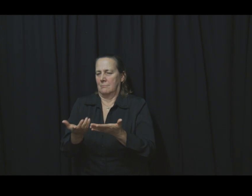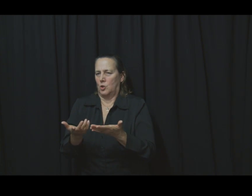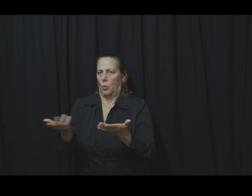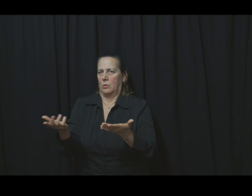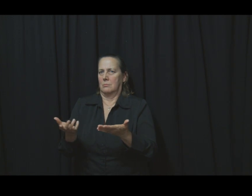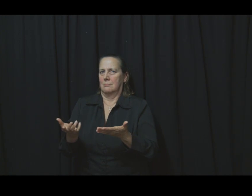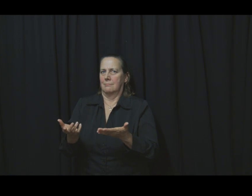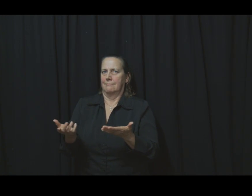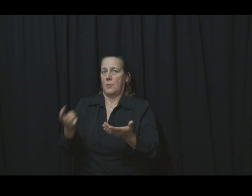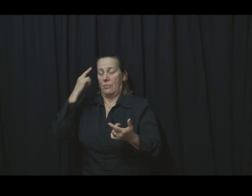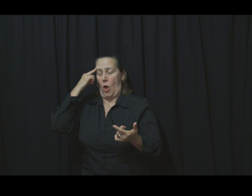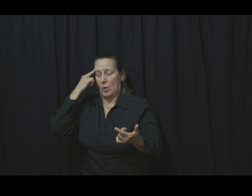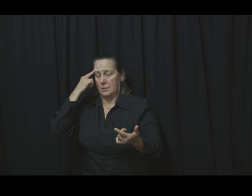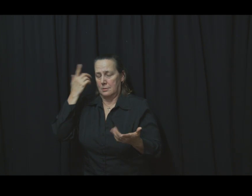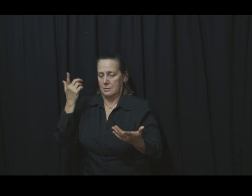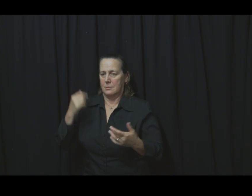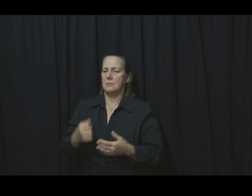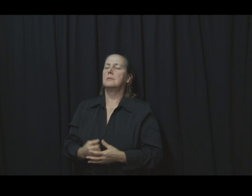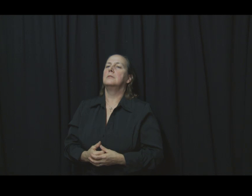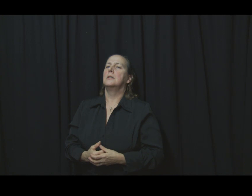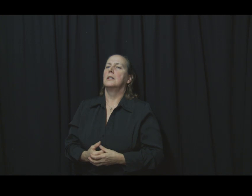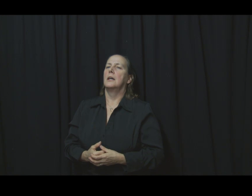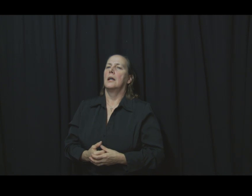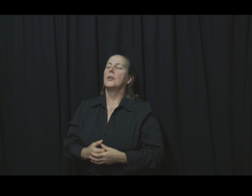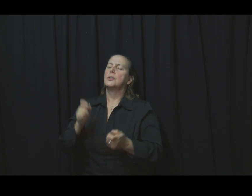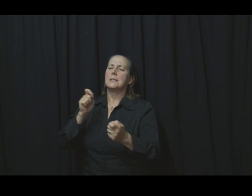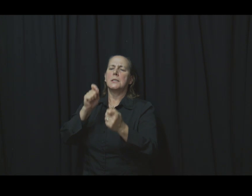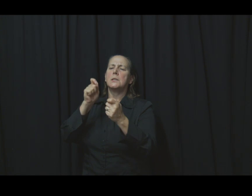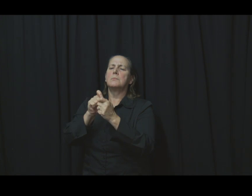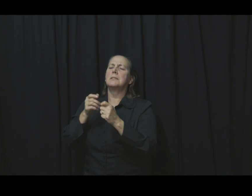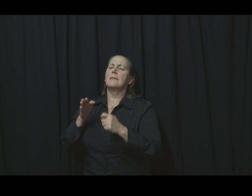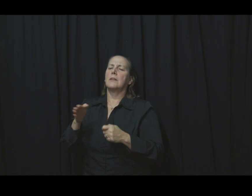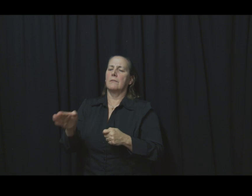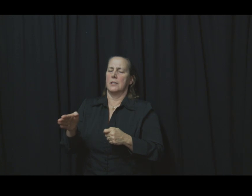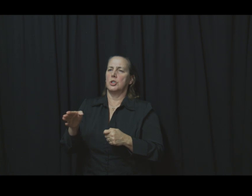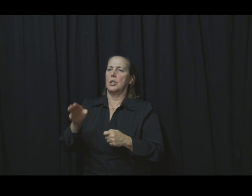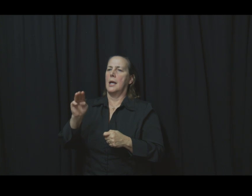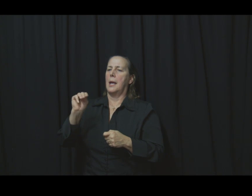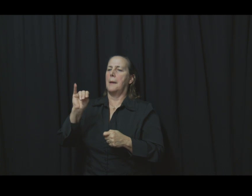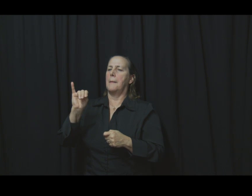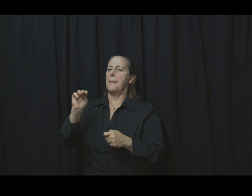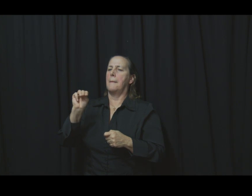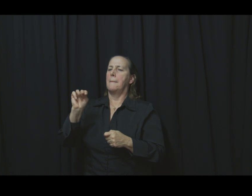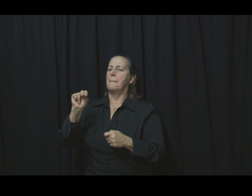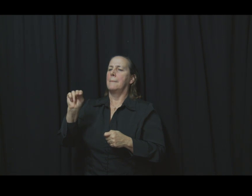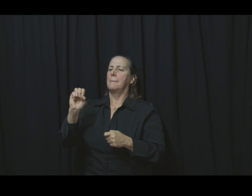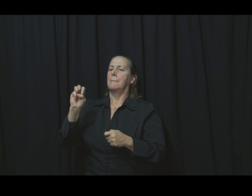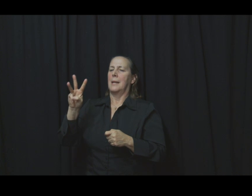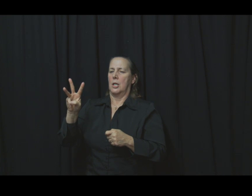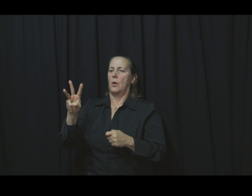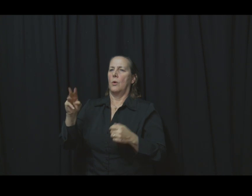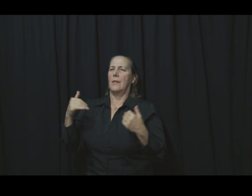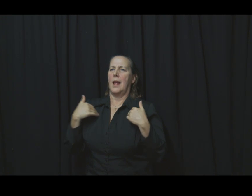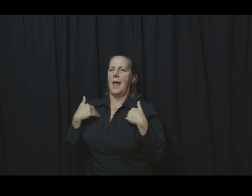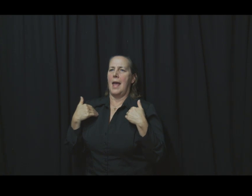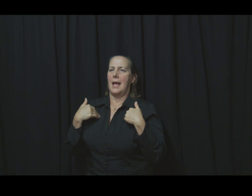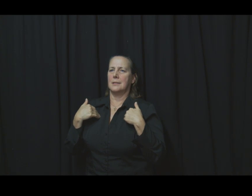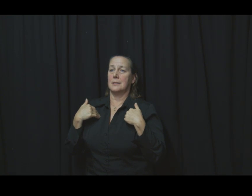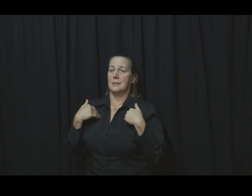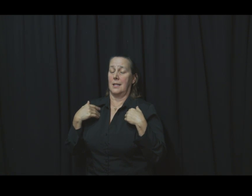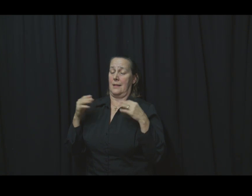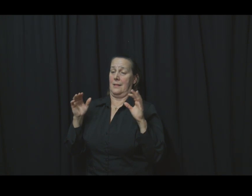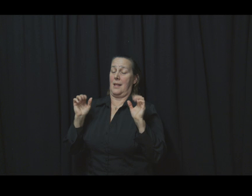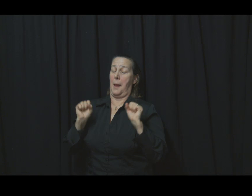There are certain fish, the top minnows, that have the remarkable